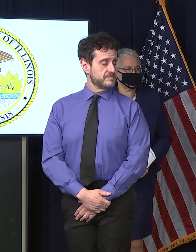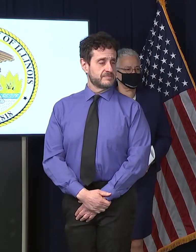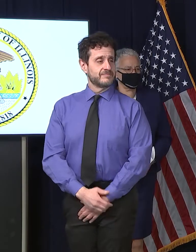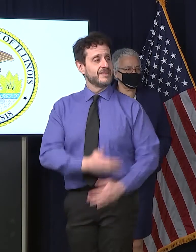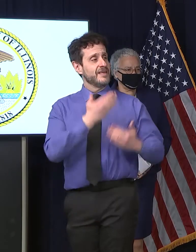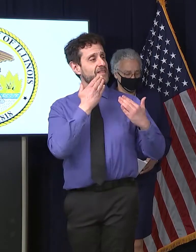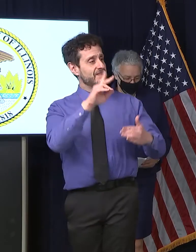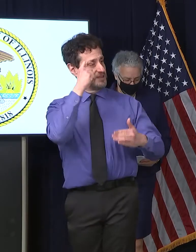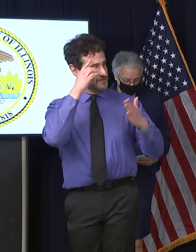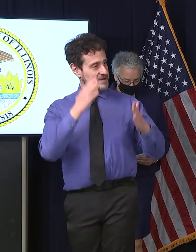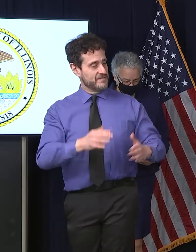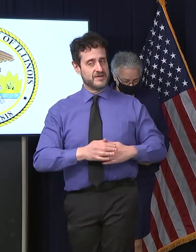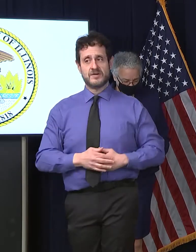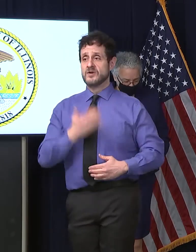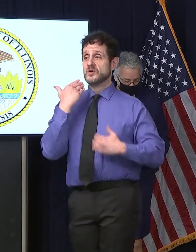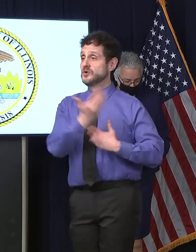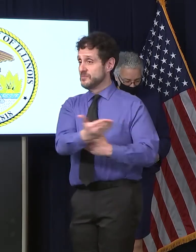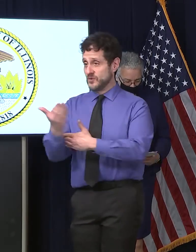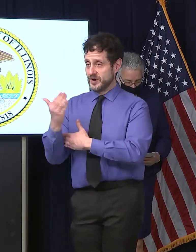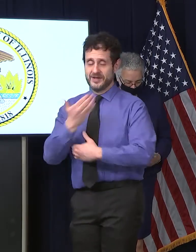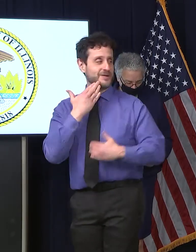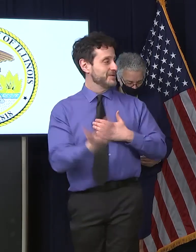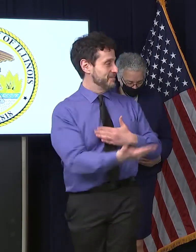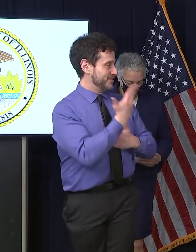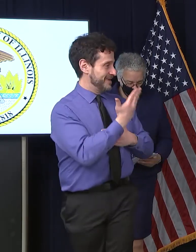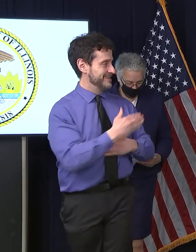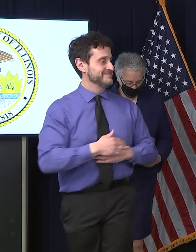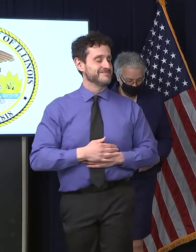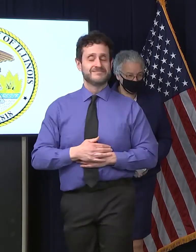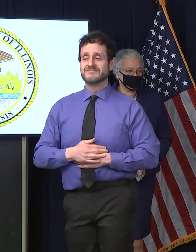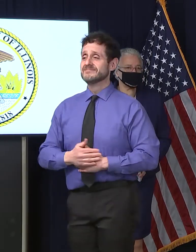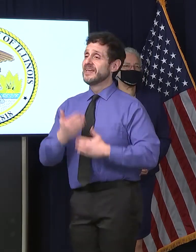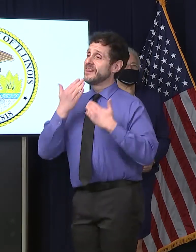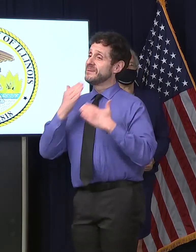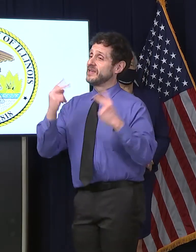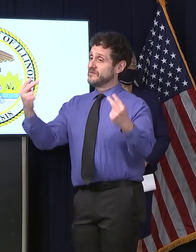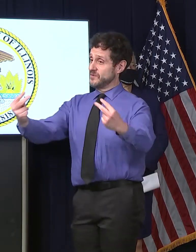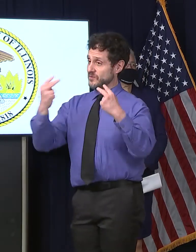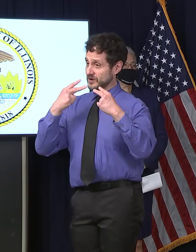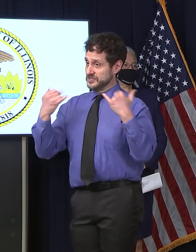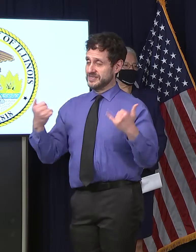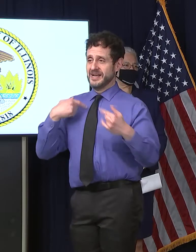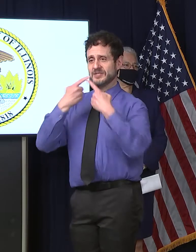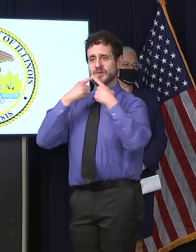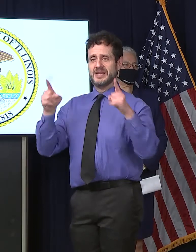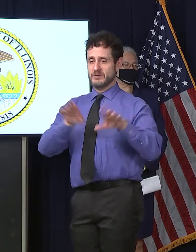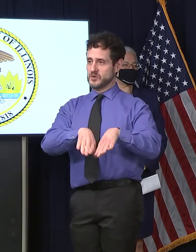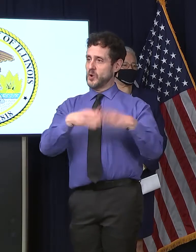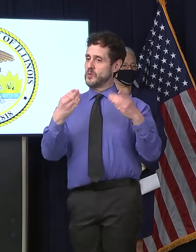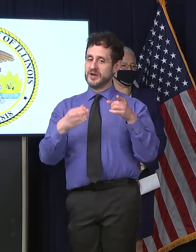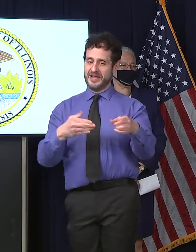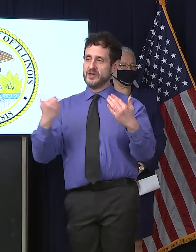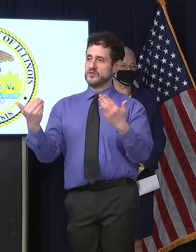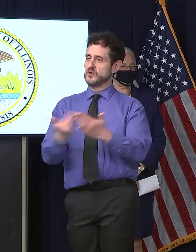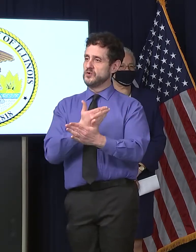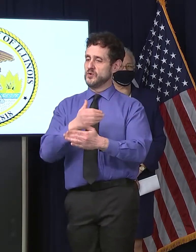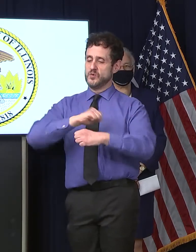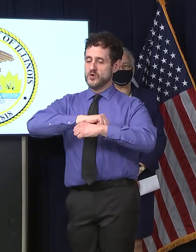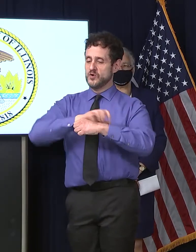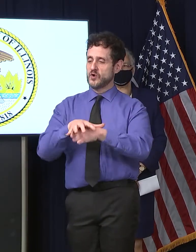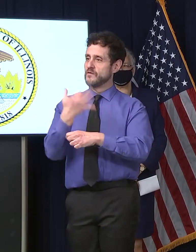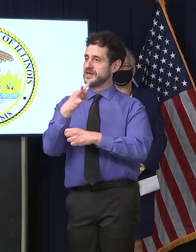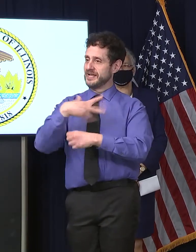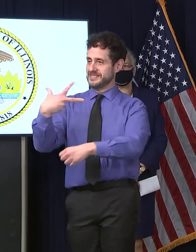Thank you, Governor Pritzker. Good morning. Good morning. Good morning. Thank you for joining us as we announce the opening of a new